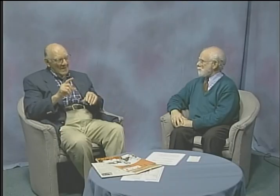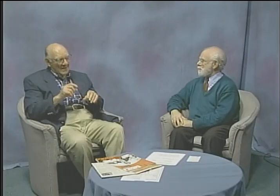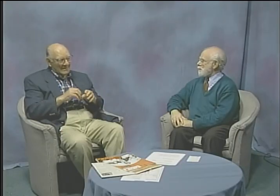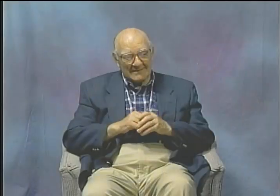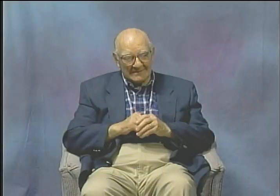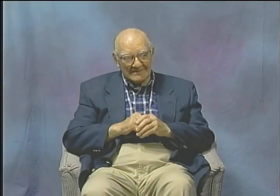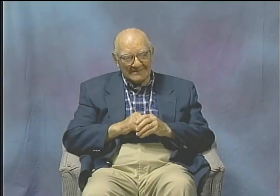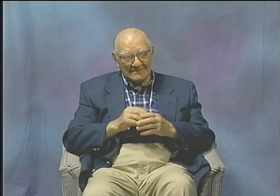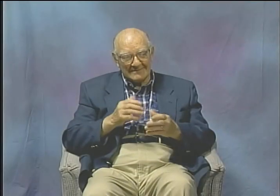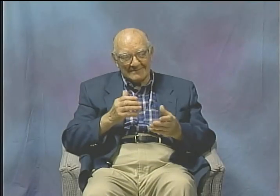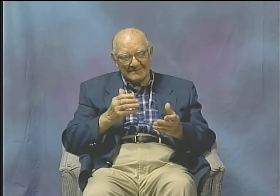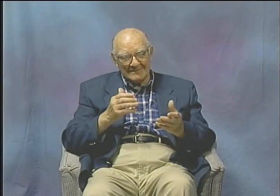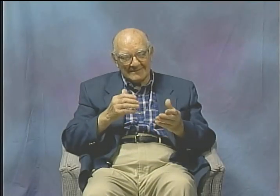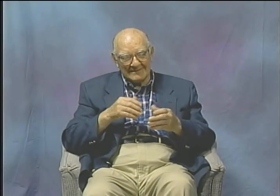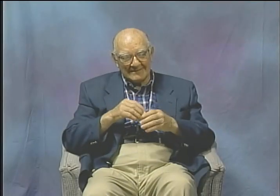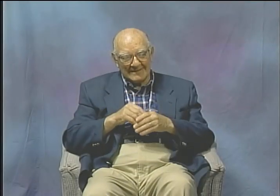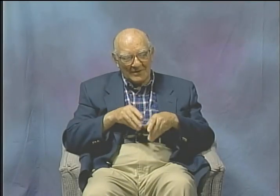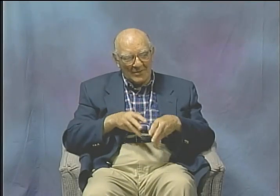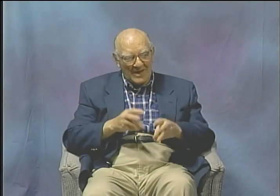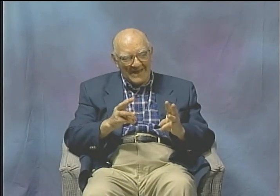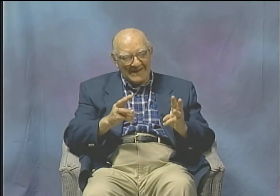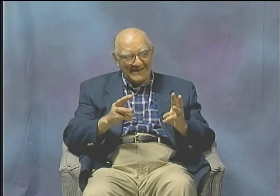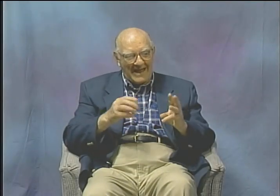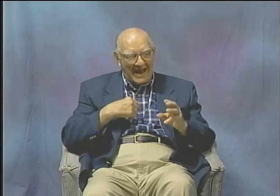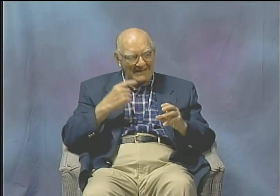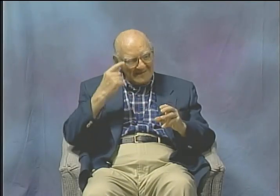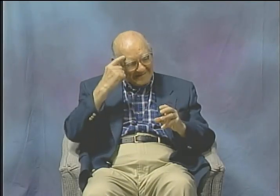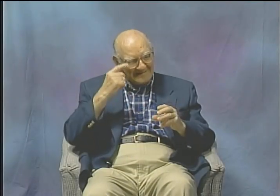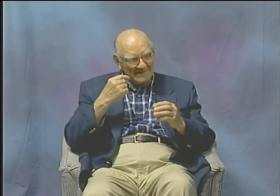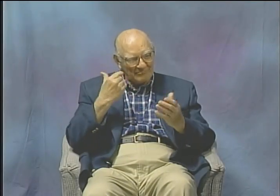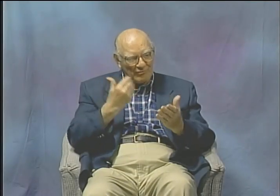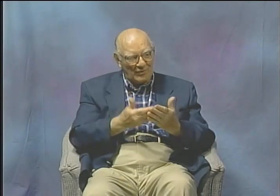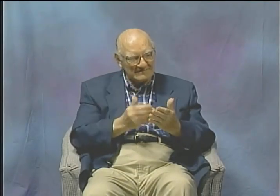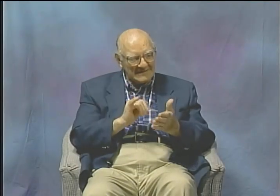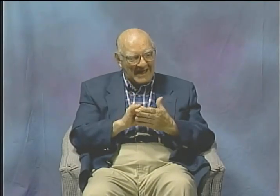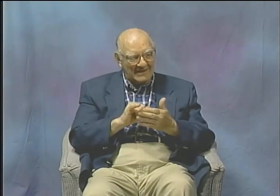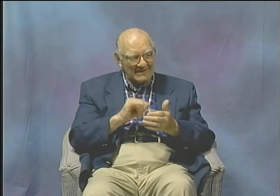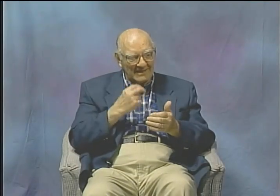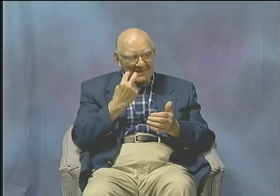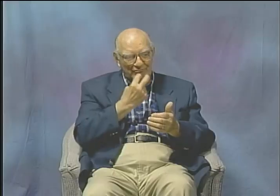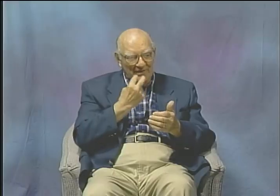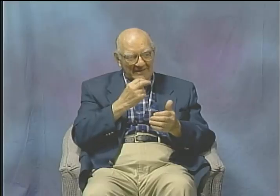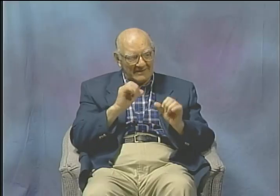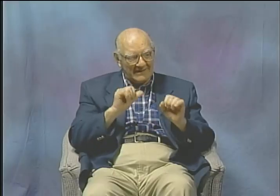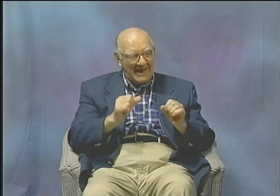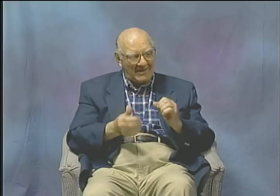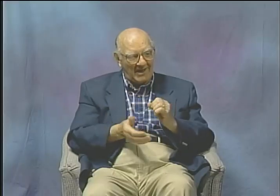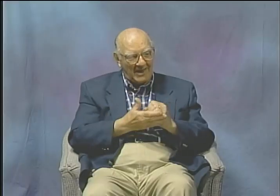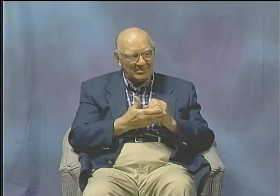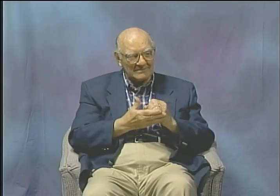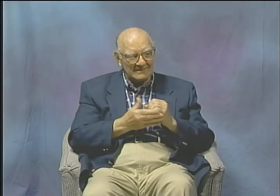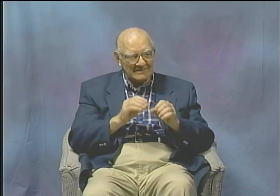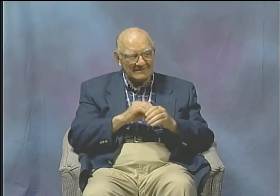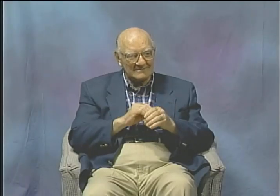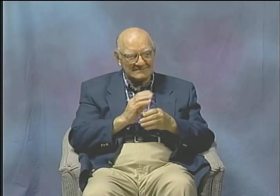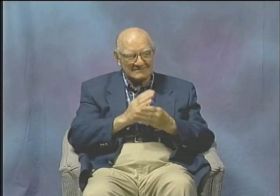Well, in a way, I think it proves that lipreading can help in some